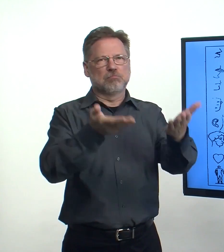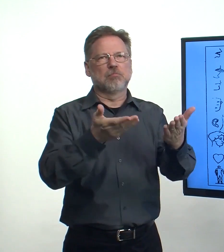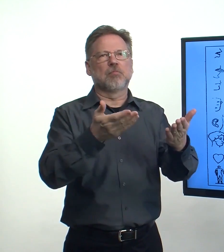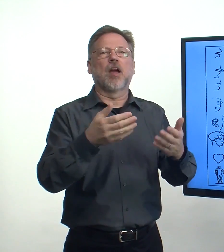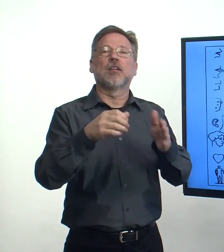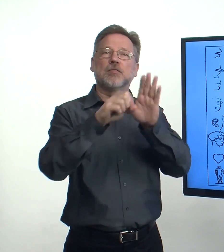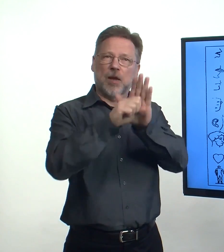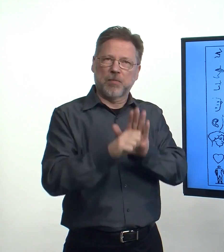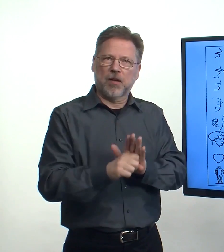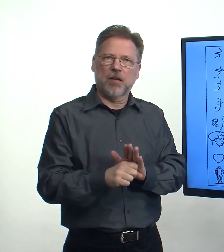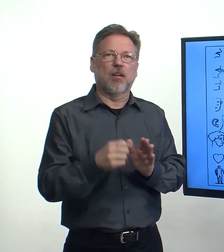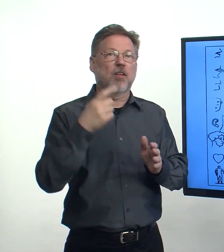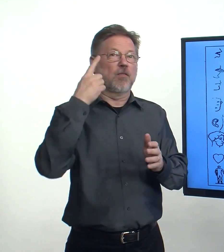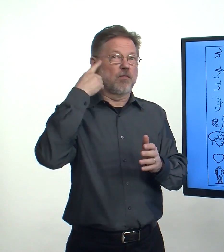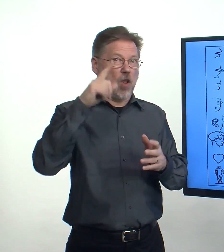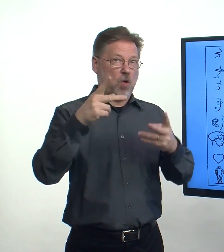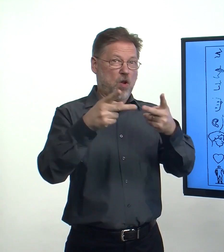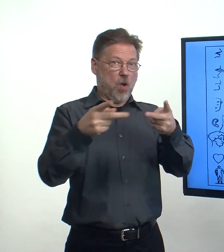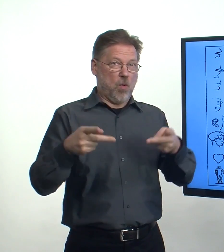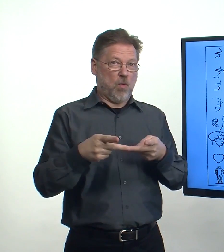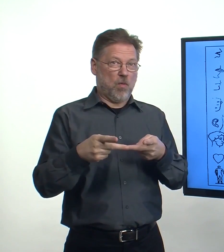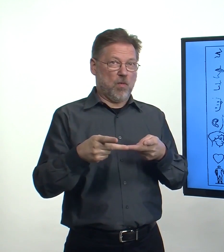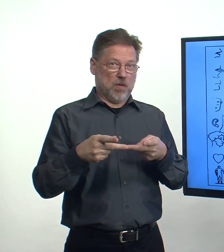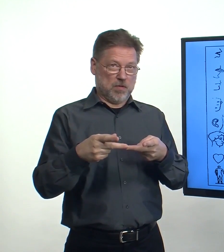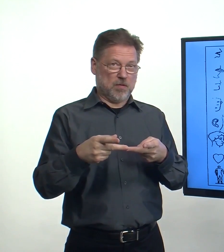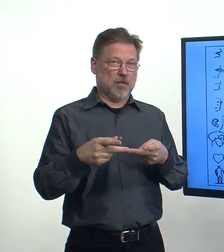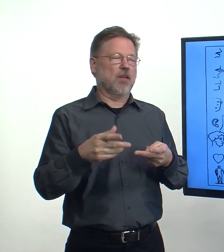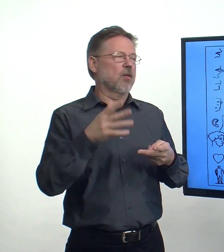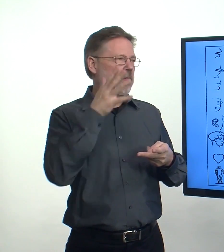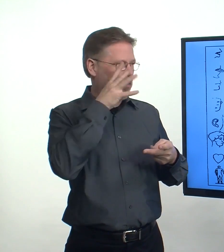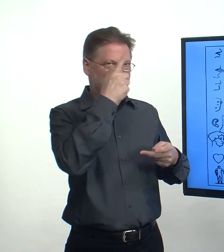Bébillon proposed symbols for location that looked like these.